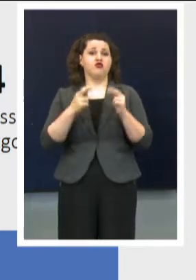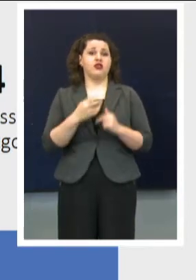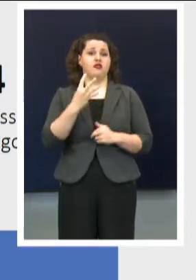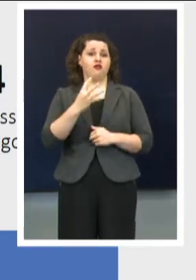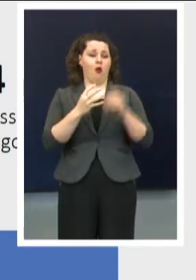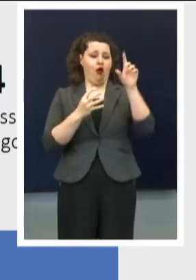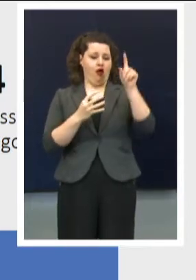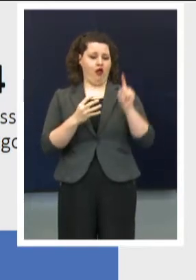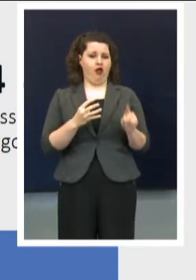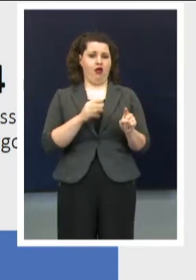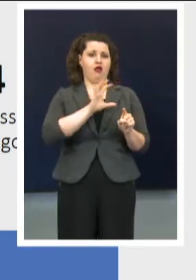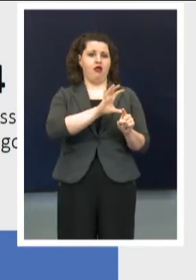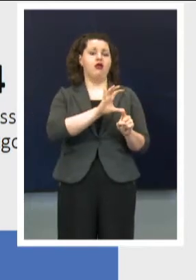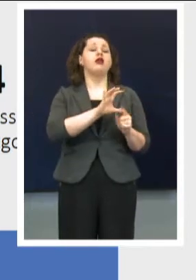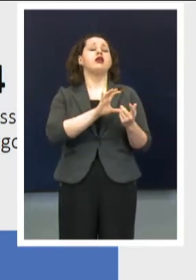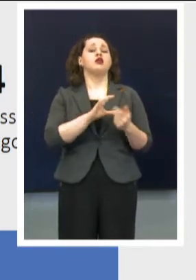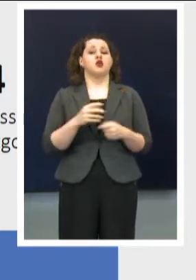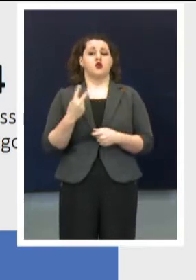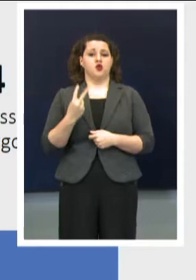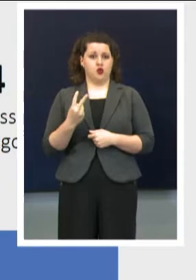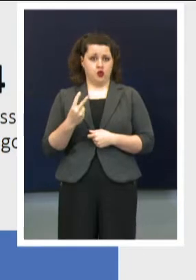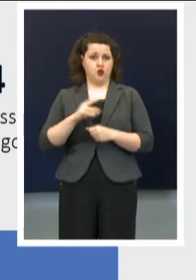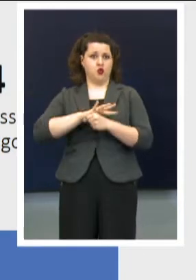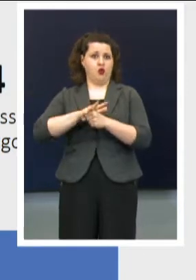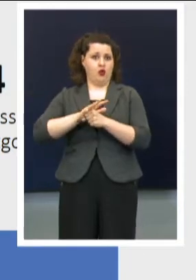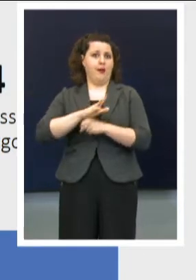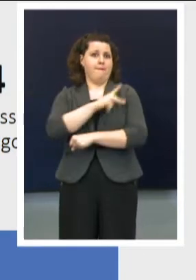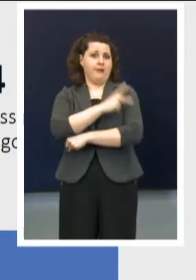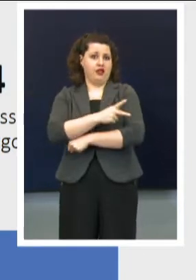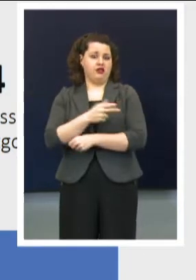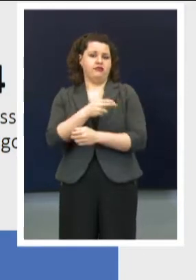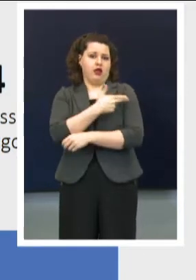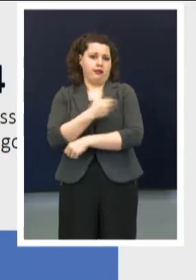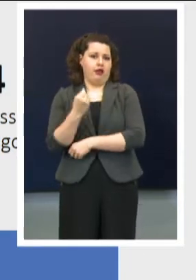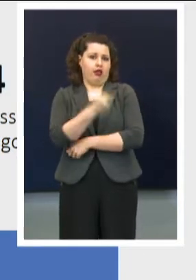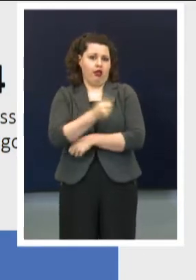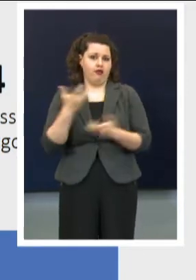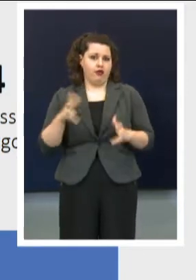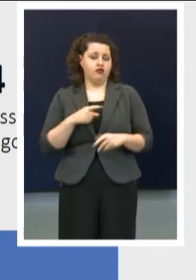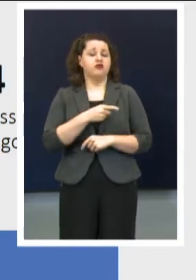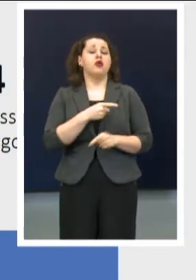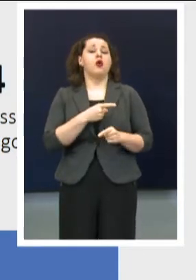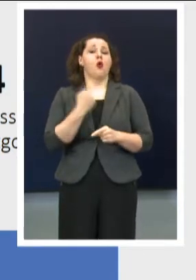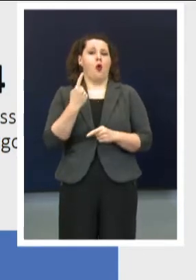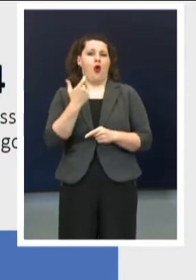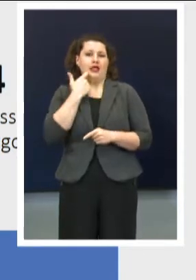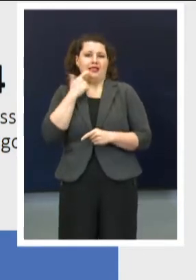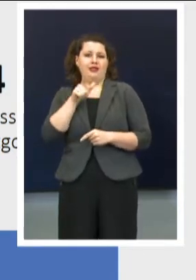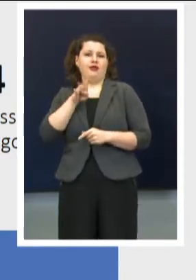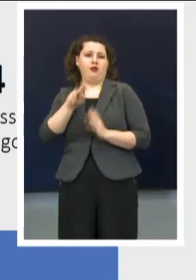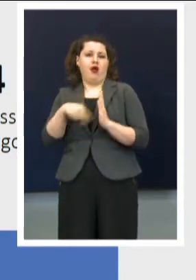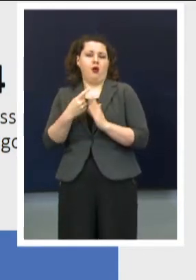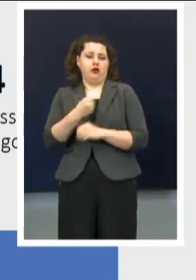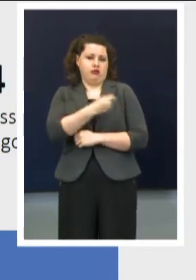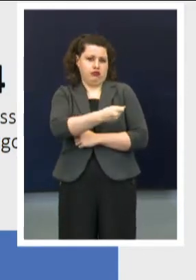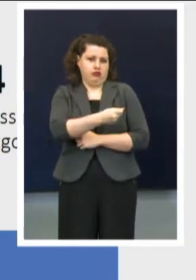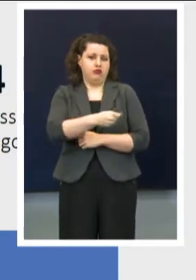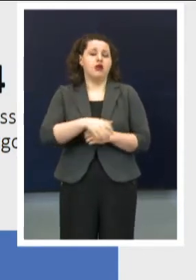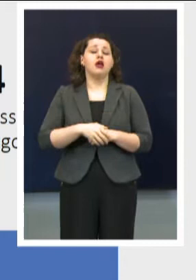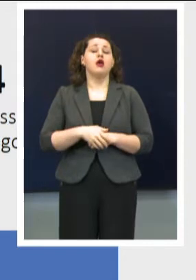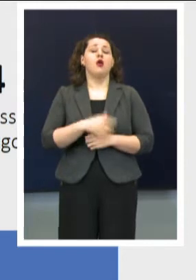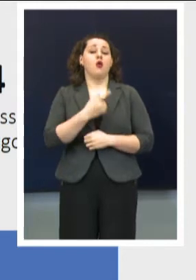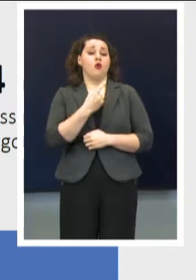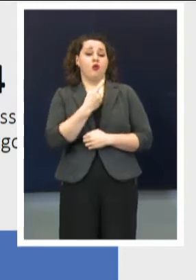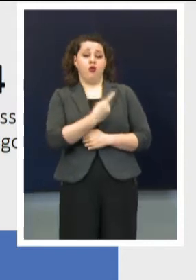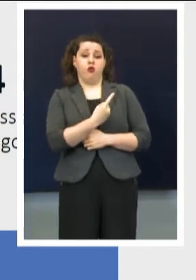4, there were 2 COVID-19 patients hospitalized. One new patient was admitted in the last 24 hours.